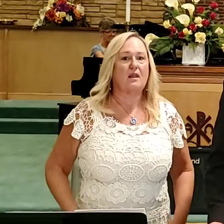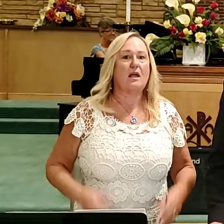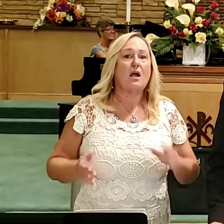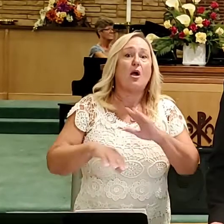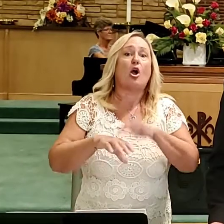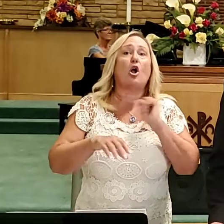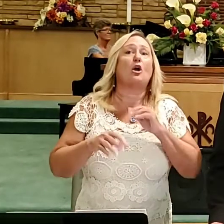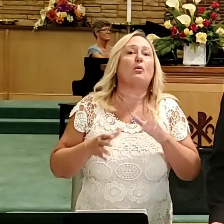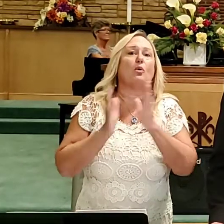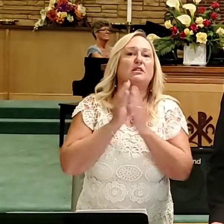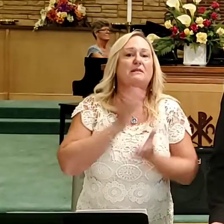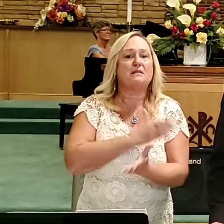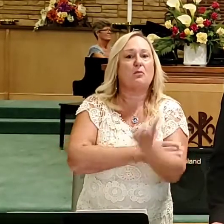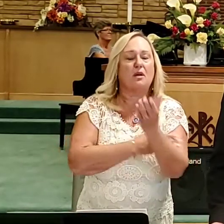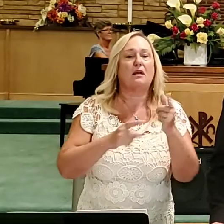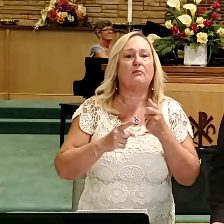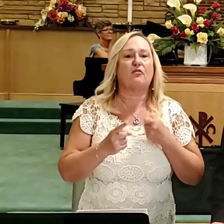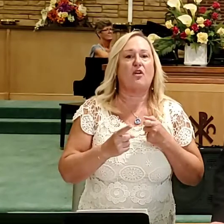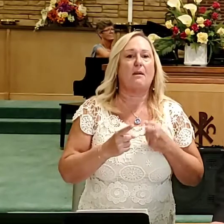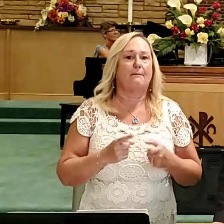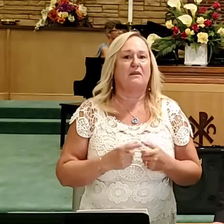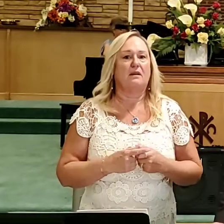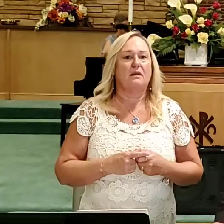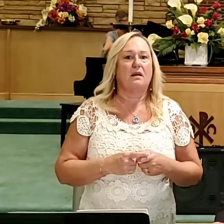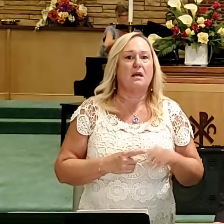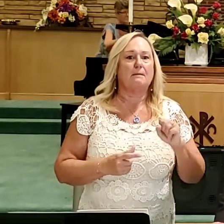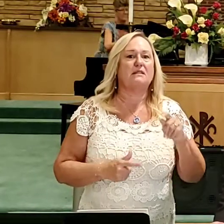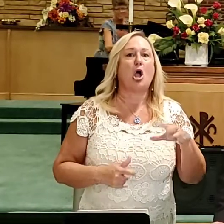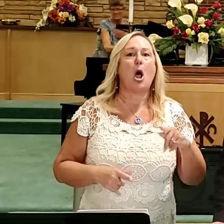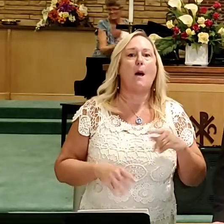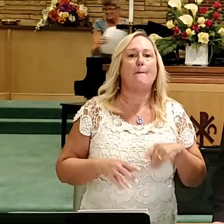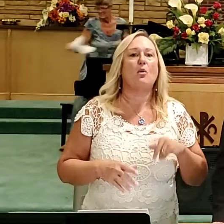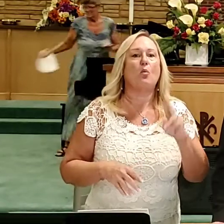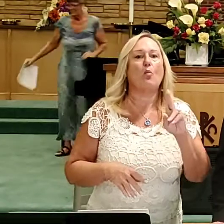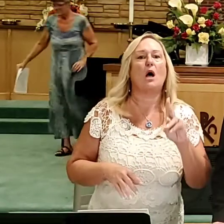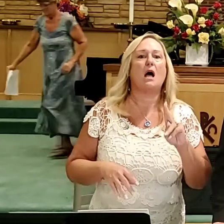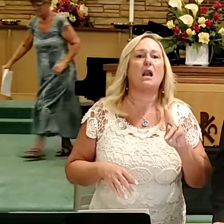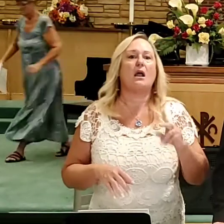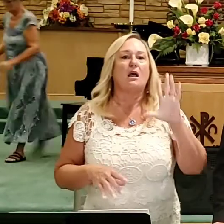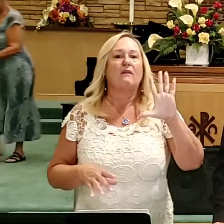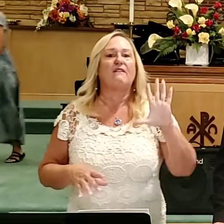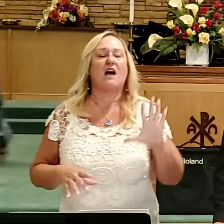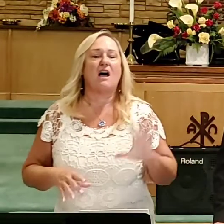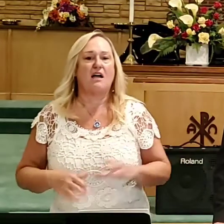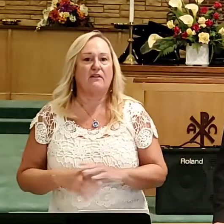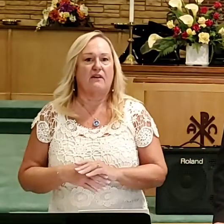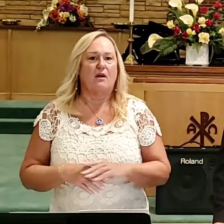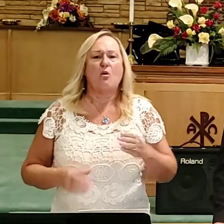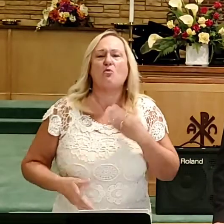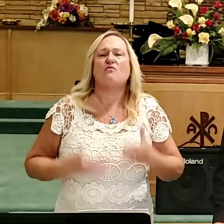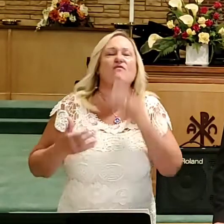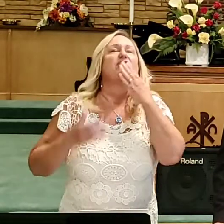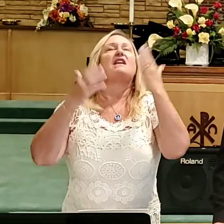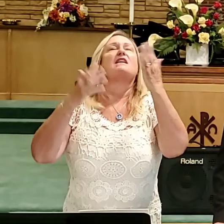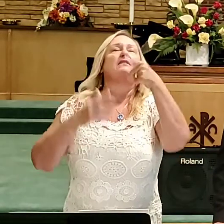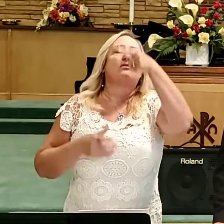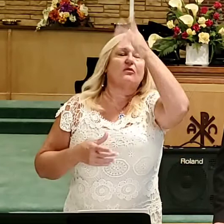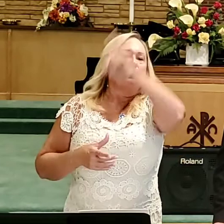Our call to worship this morning comes from Psalm 105. Oh, give thanks to the